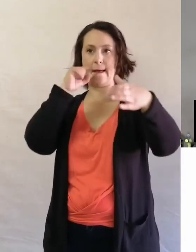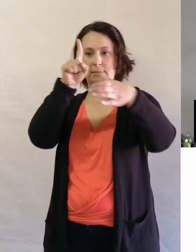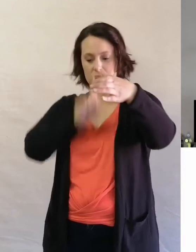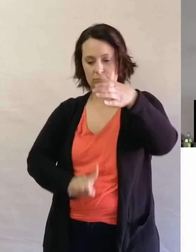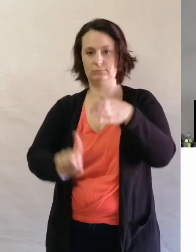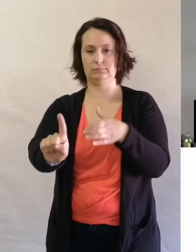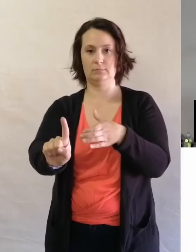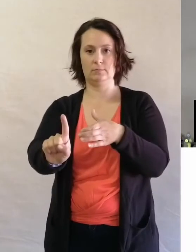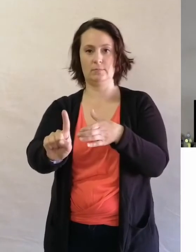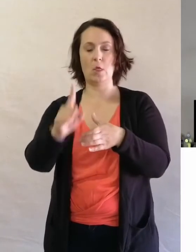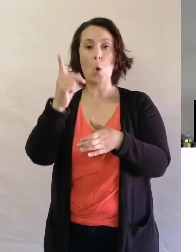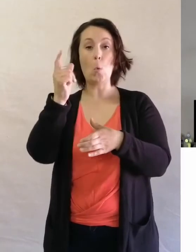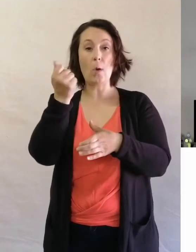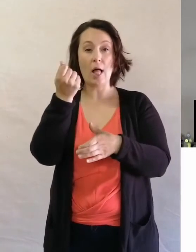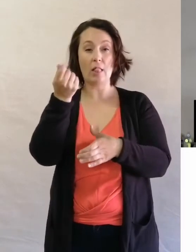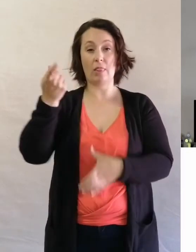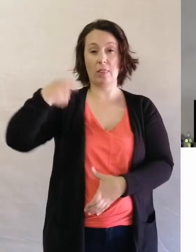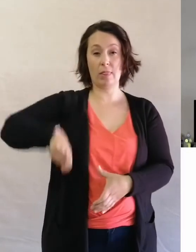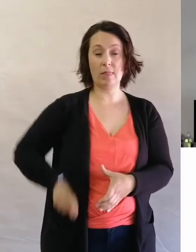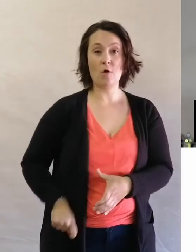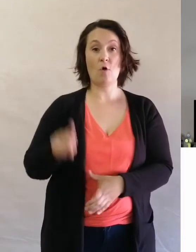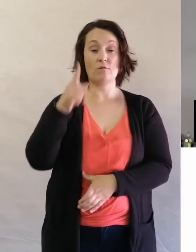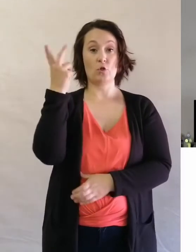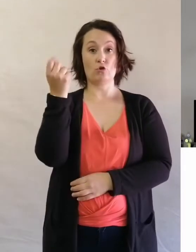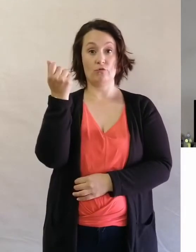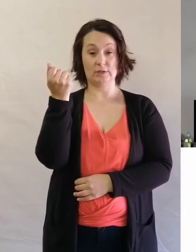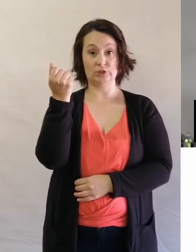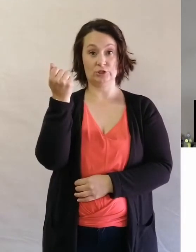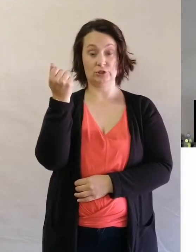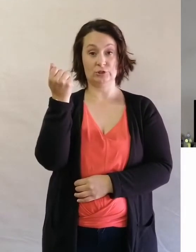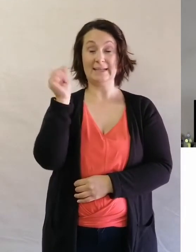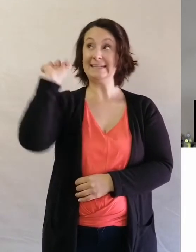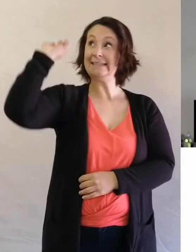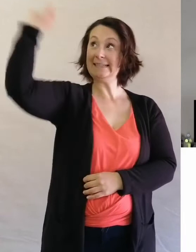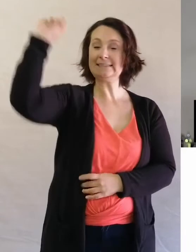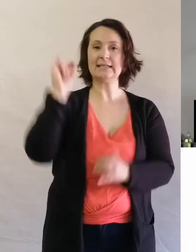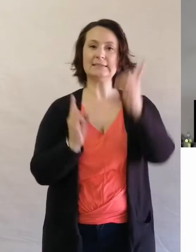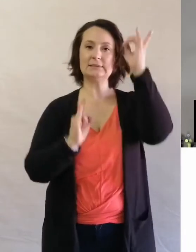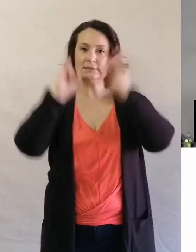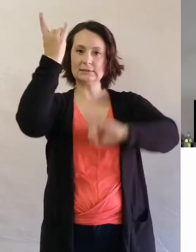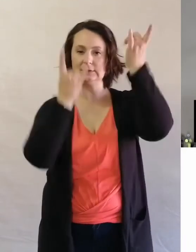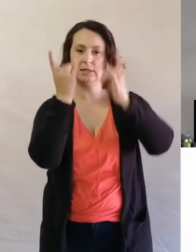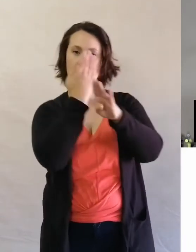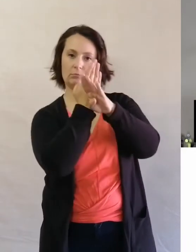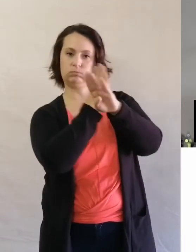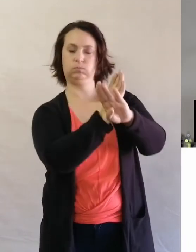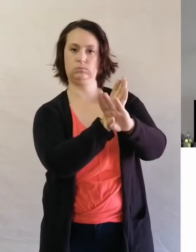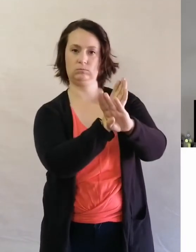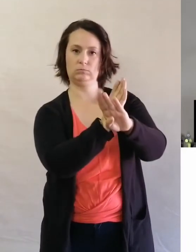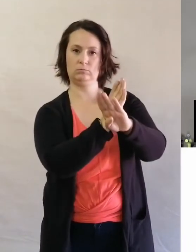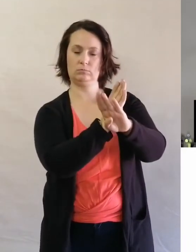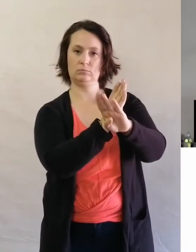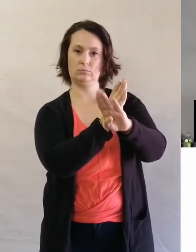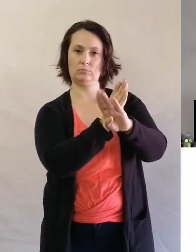The wealth of the rich is his fortified city. So he contrasts